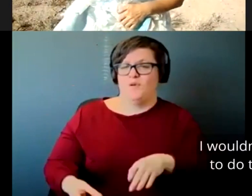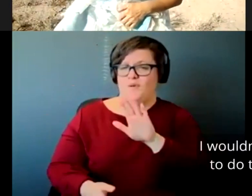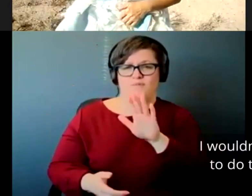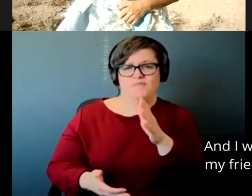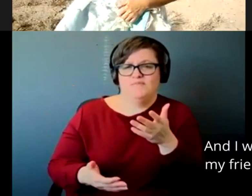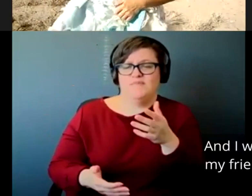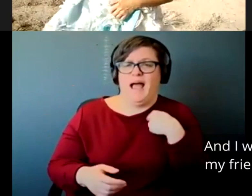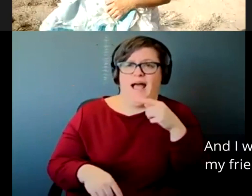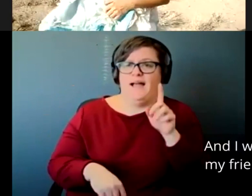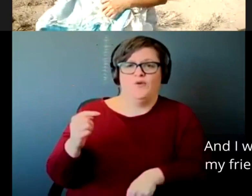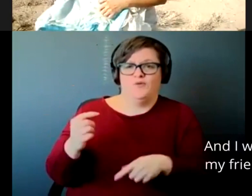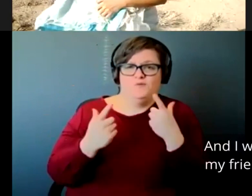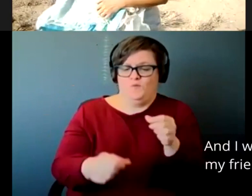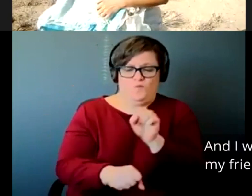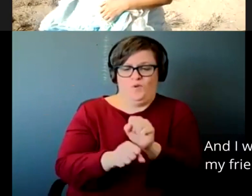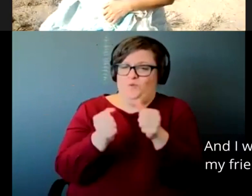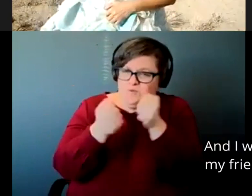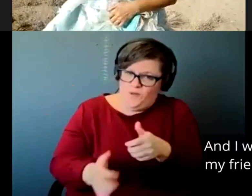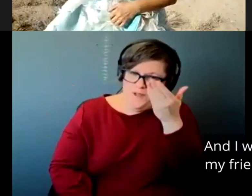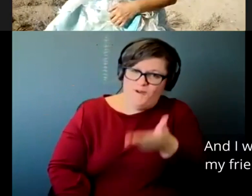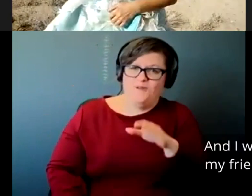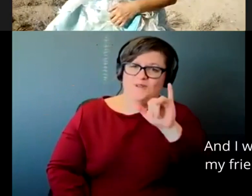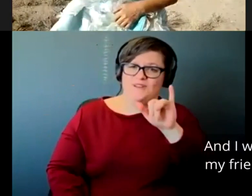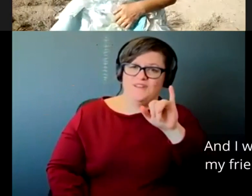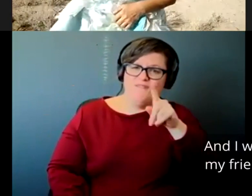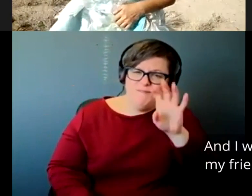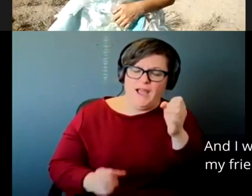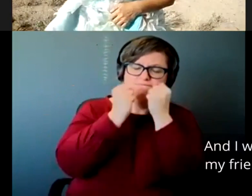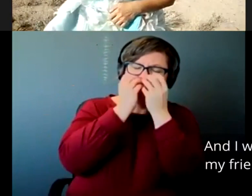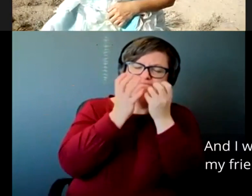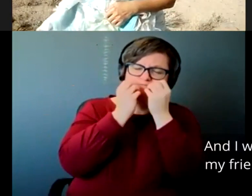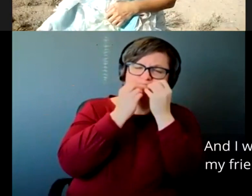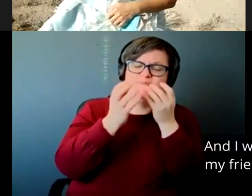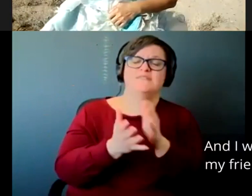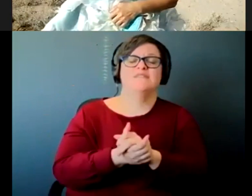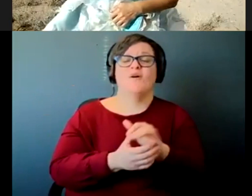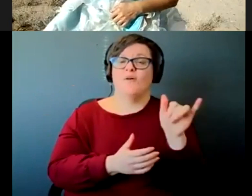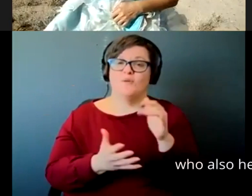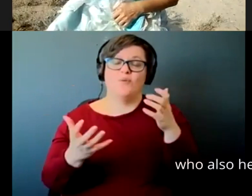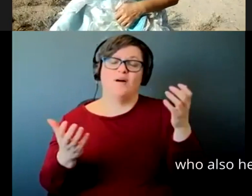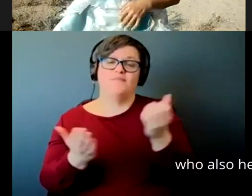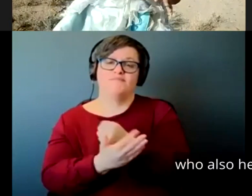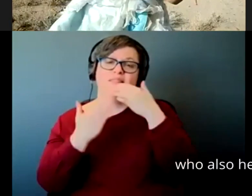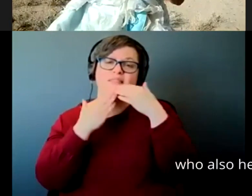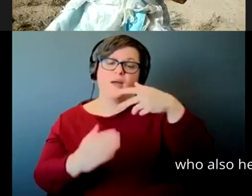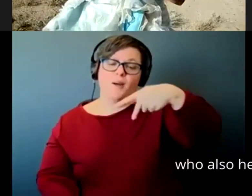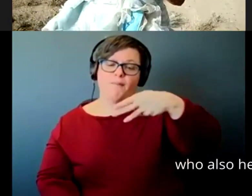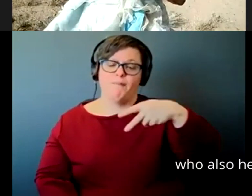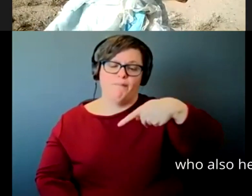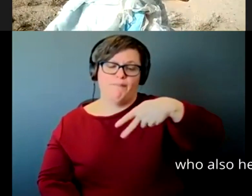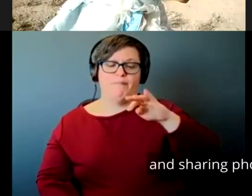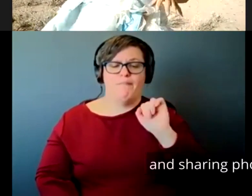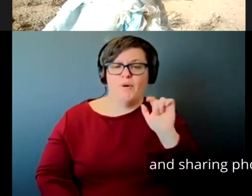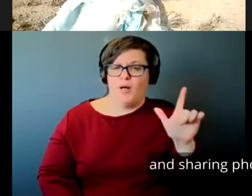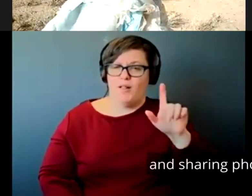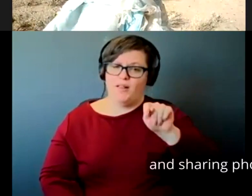you. And I want to also thank my friend Paul Turgeon, who also helped with a lot of